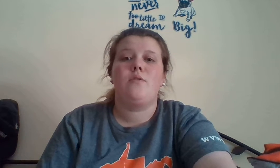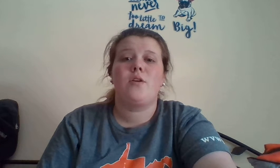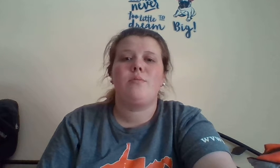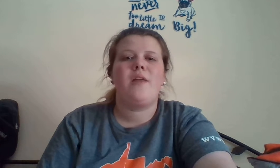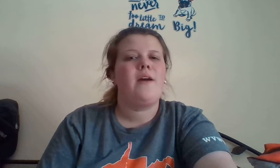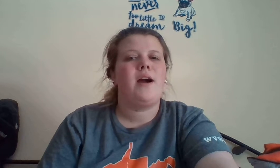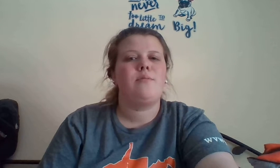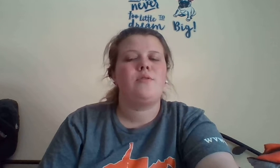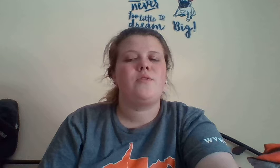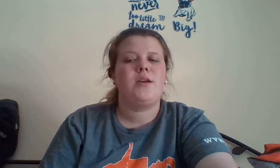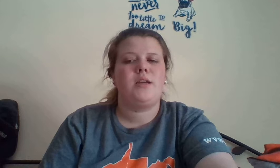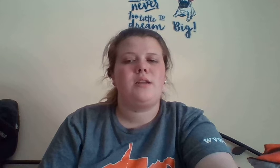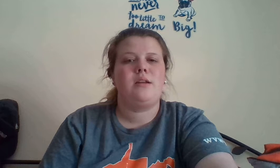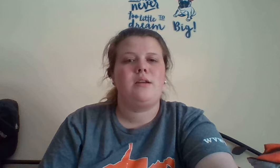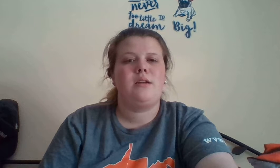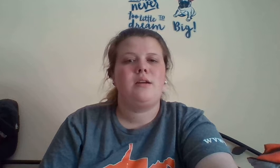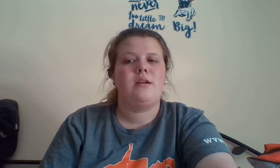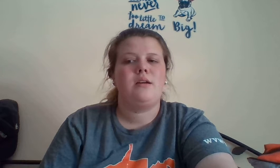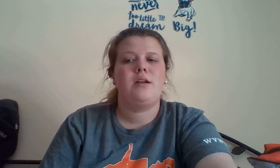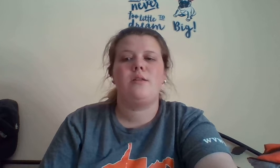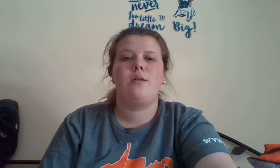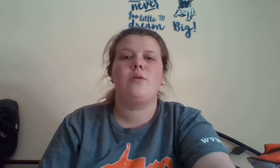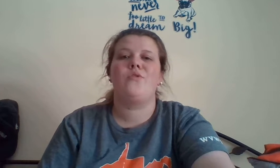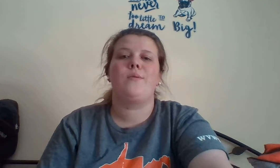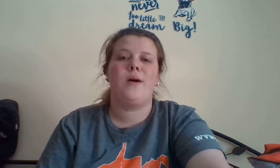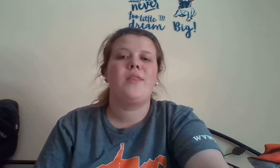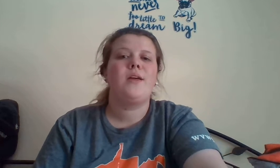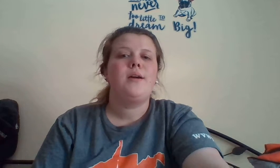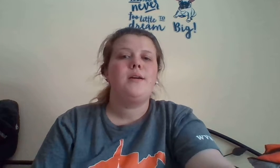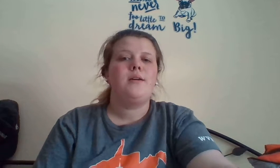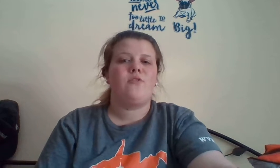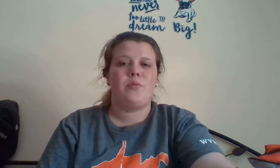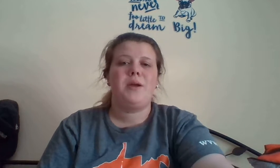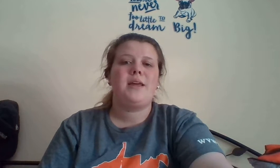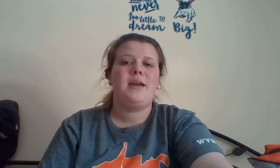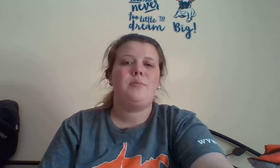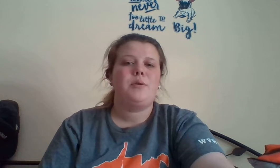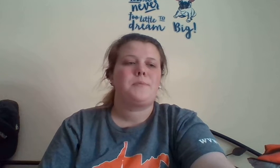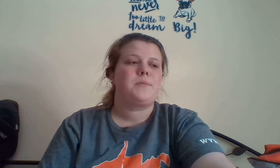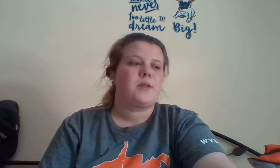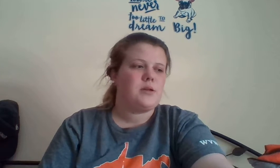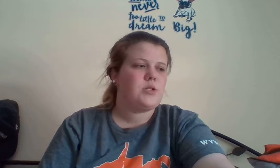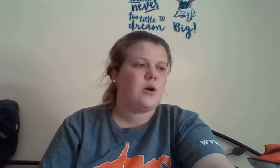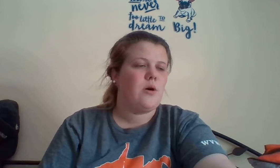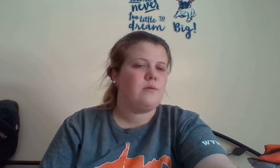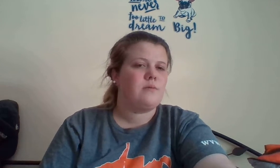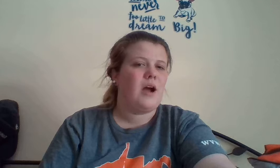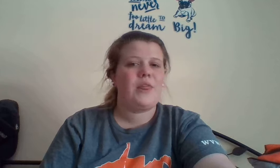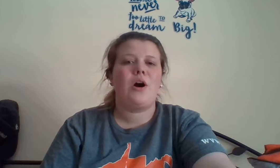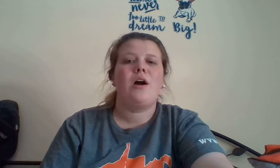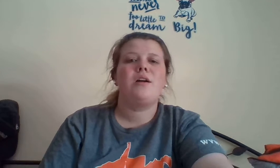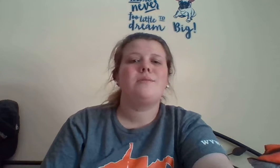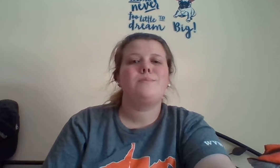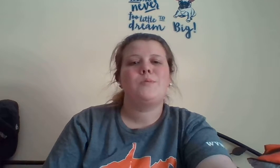over a month. I move in a little over a month for band camp. So I thought the